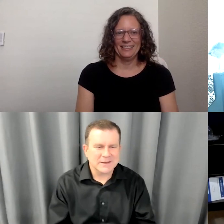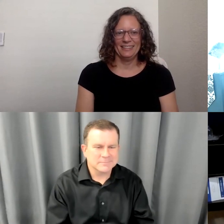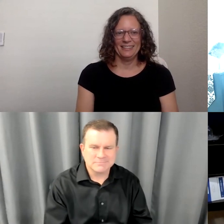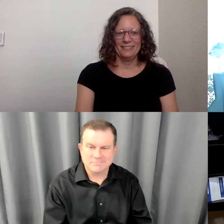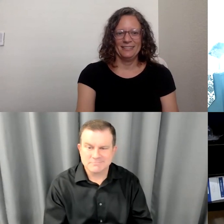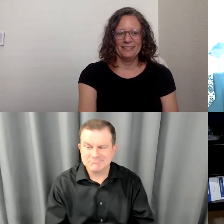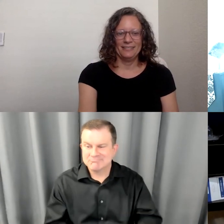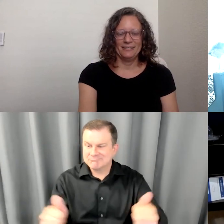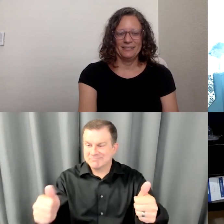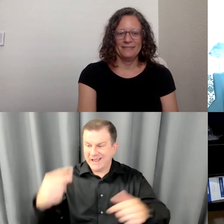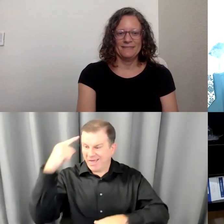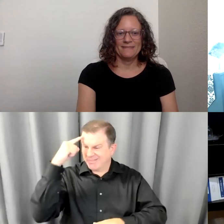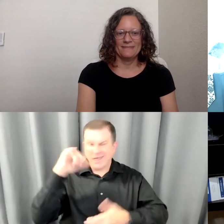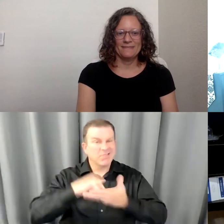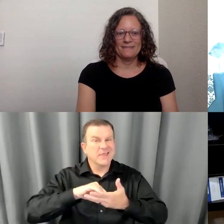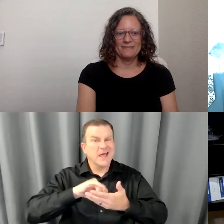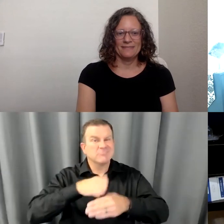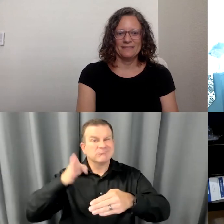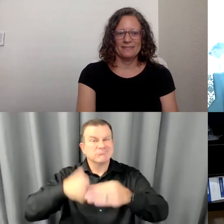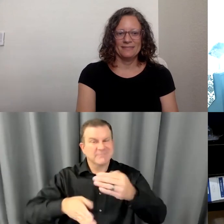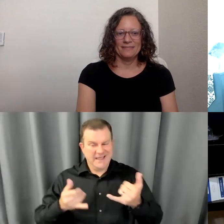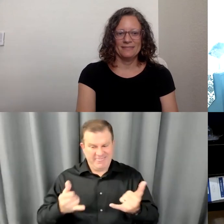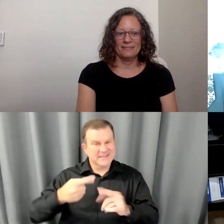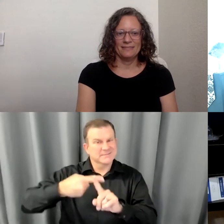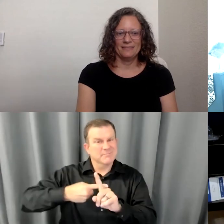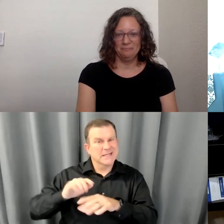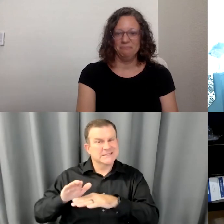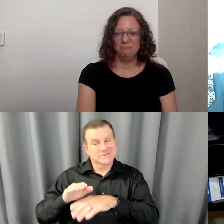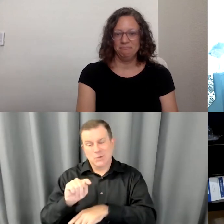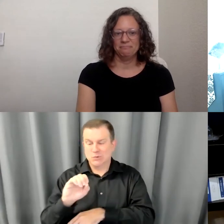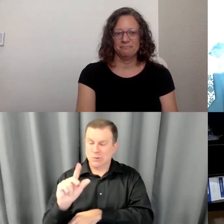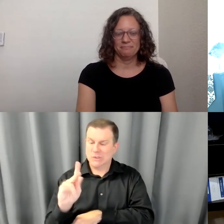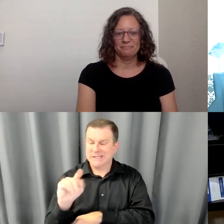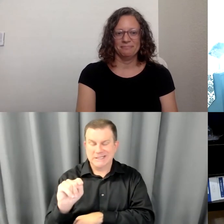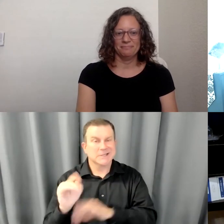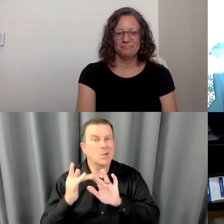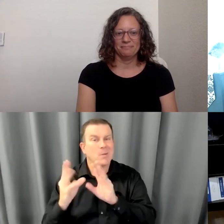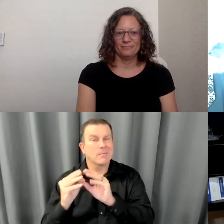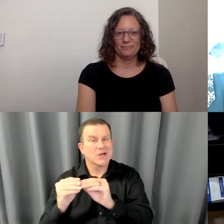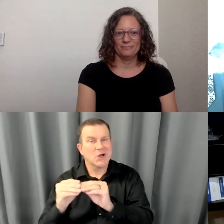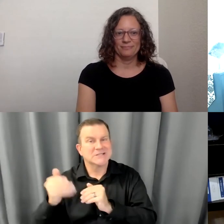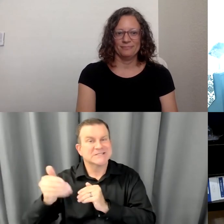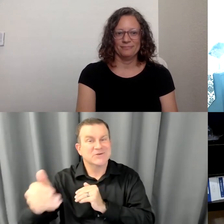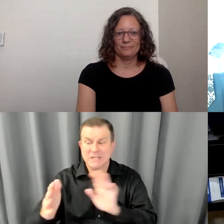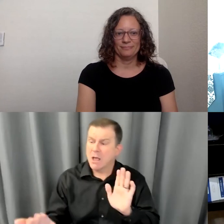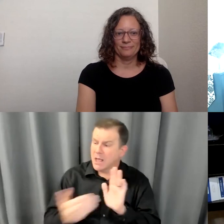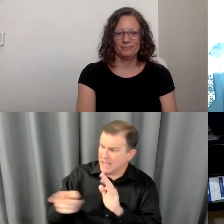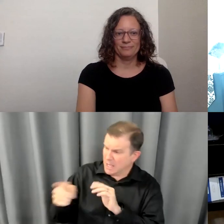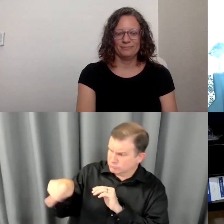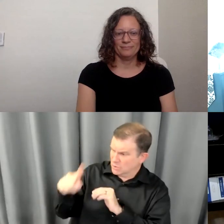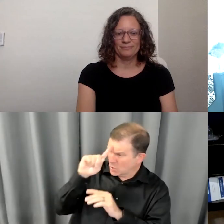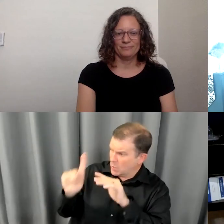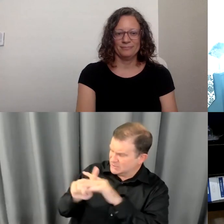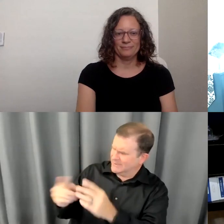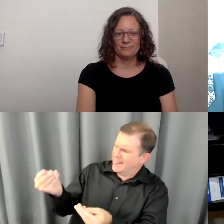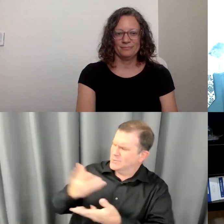All right. Well, I think that will conclude this month's Business Toolkit webinar series. Again, any questions, let us know. But I want to